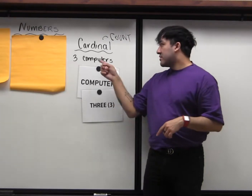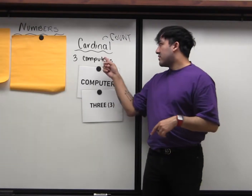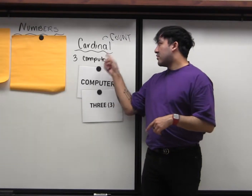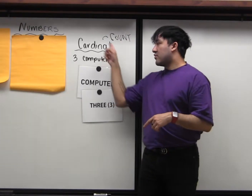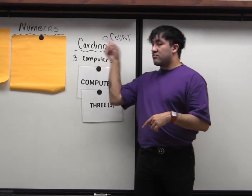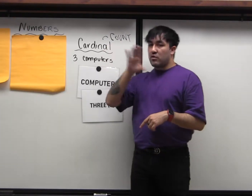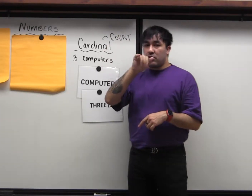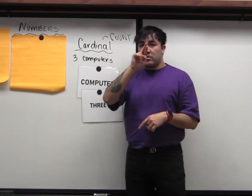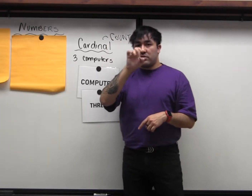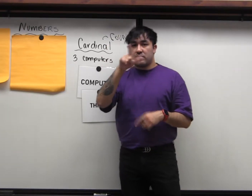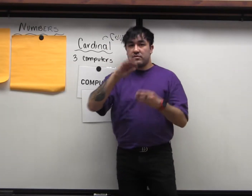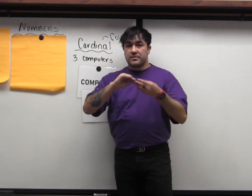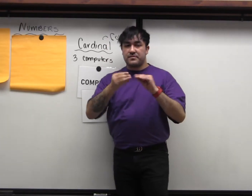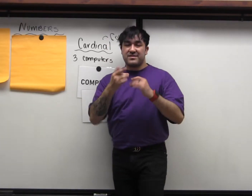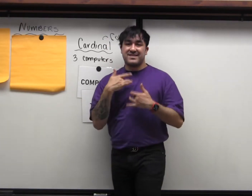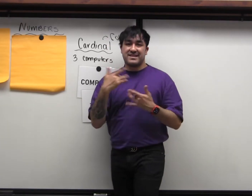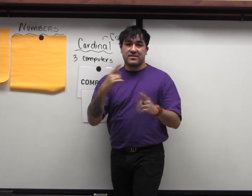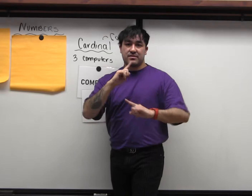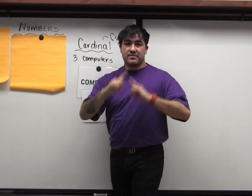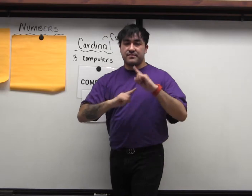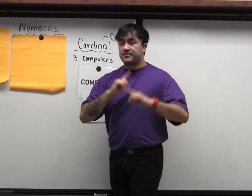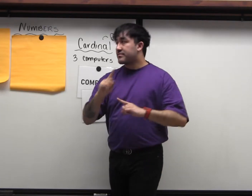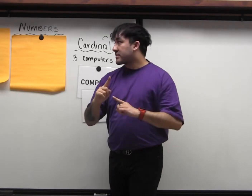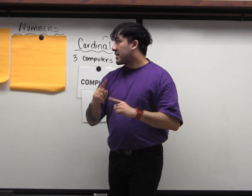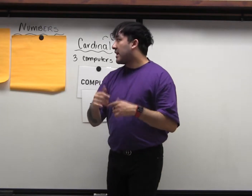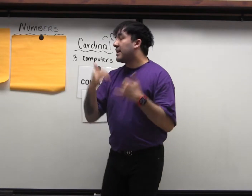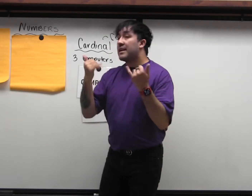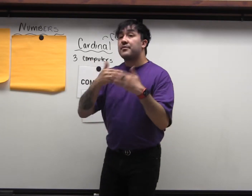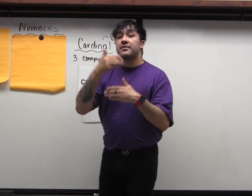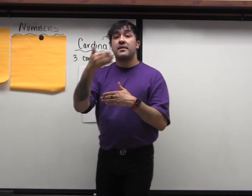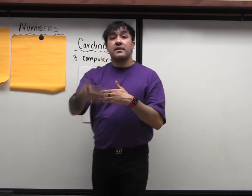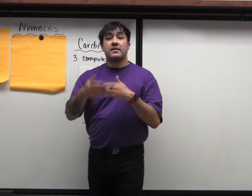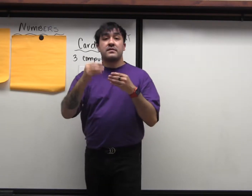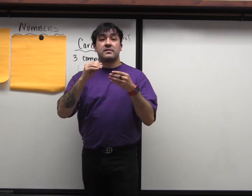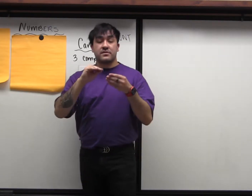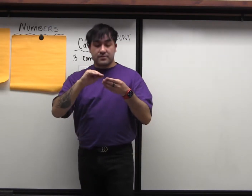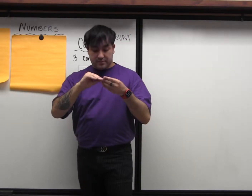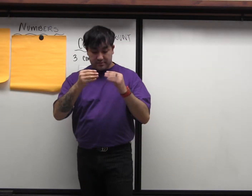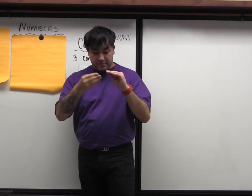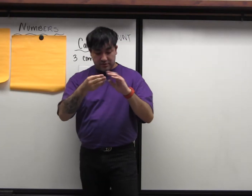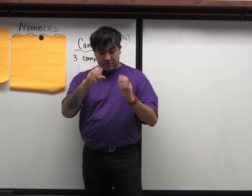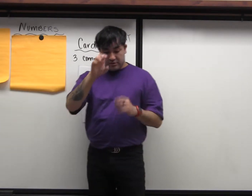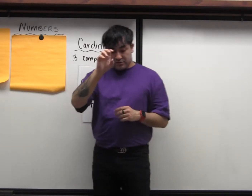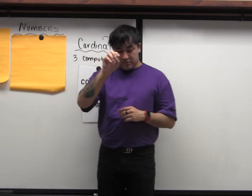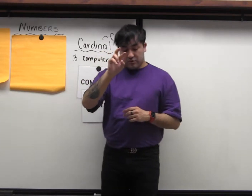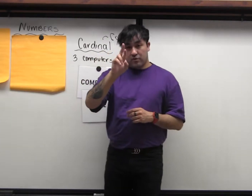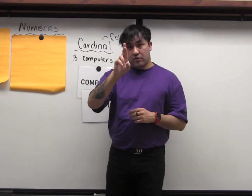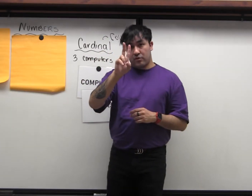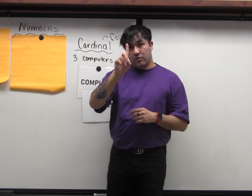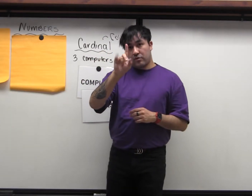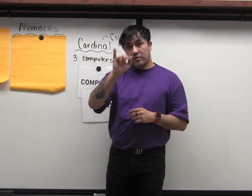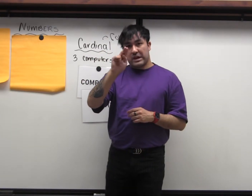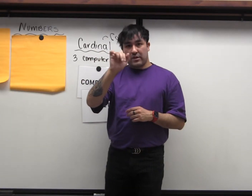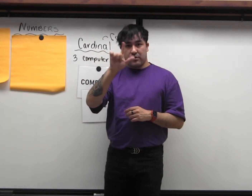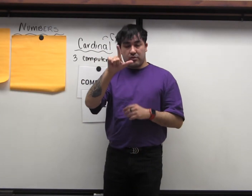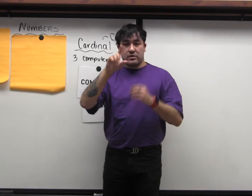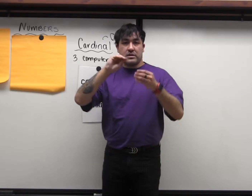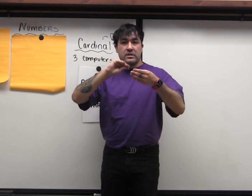And I tend to sign it with a 3, and these are the numbers that you tend to sign. This